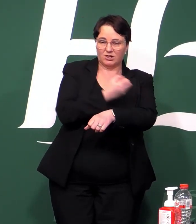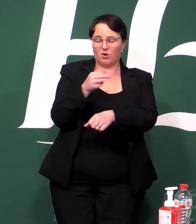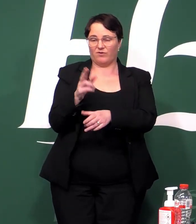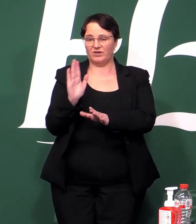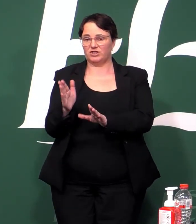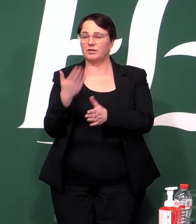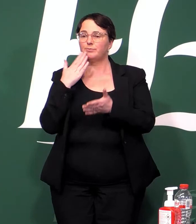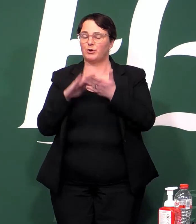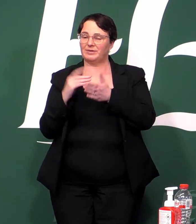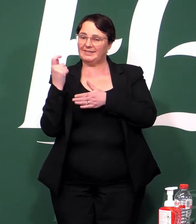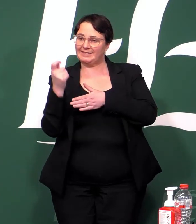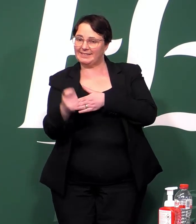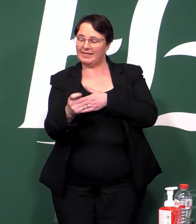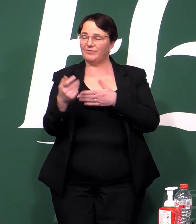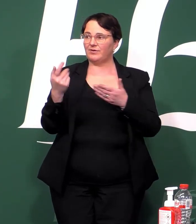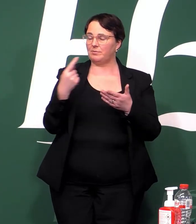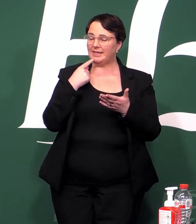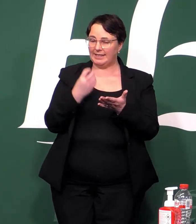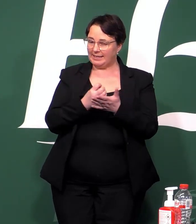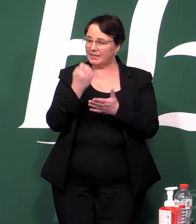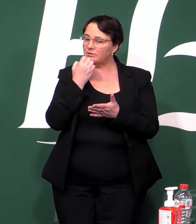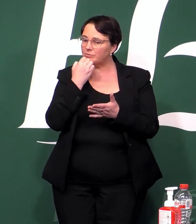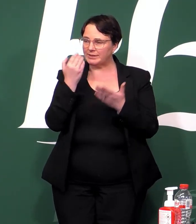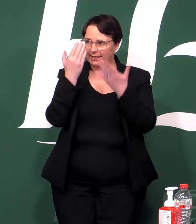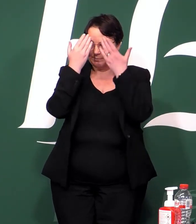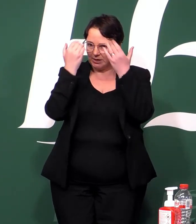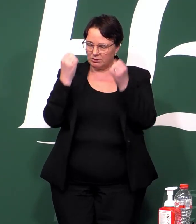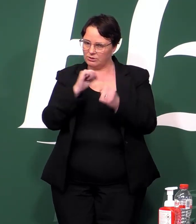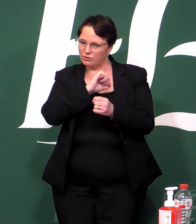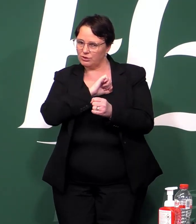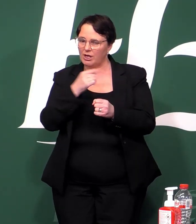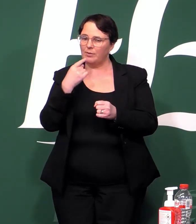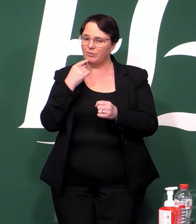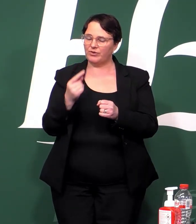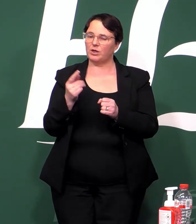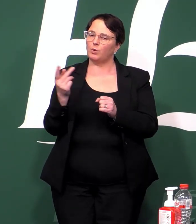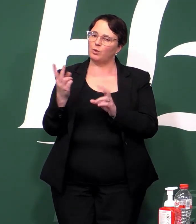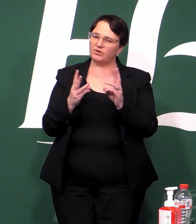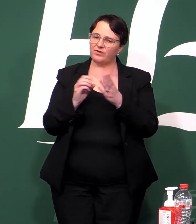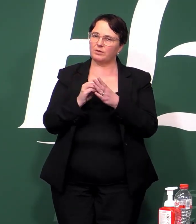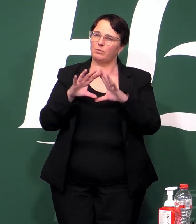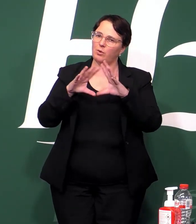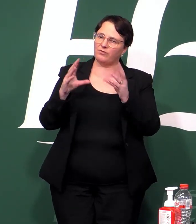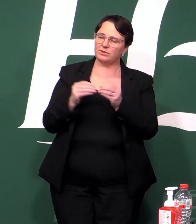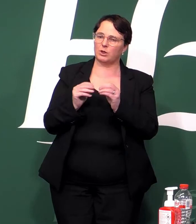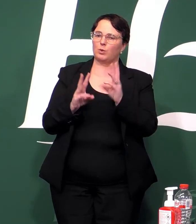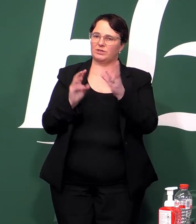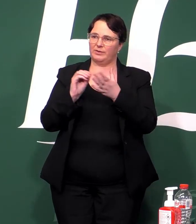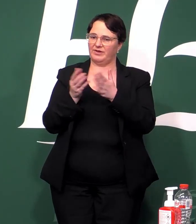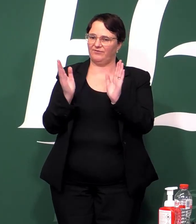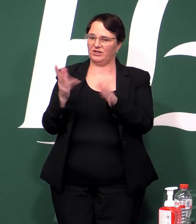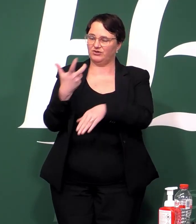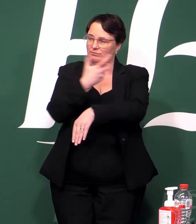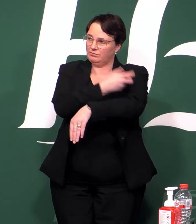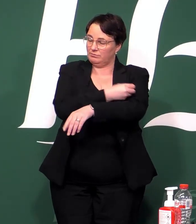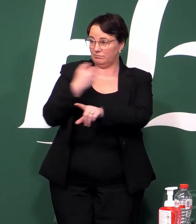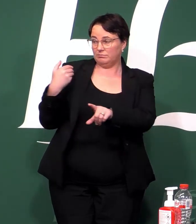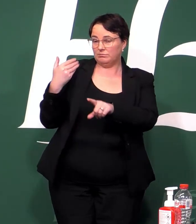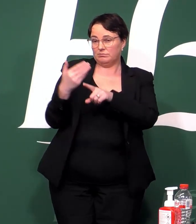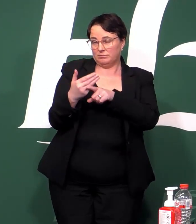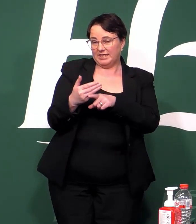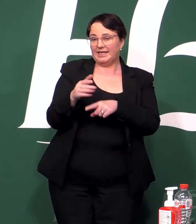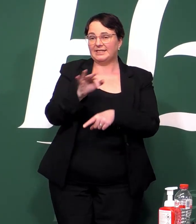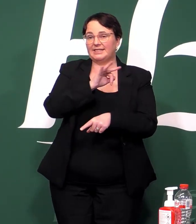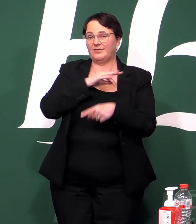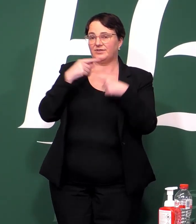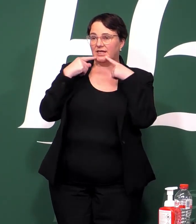could obviously seek to reschedule those, Niamh, but all of those would have had their appointments or been vaccinated. The vast majority would be vaccinated at this stage. It's a